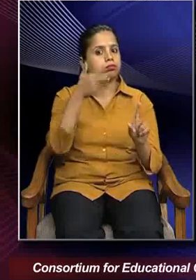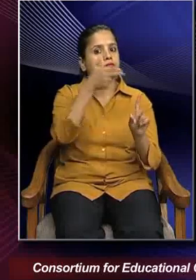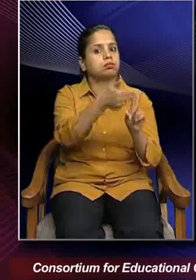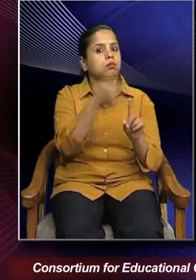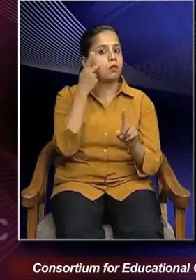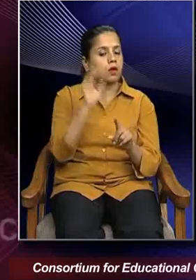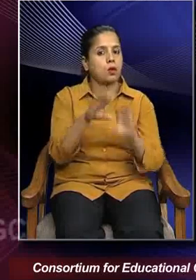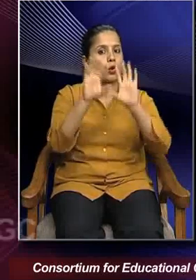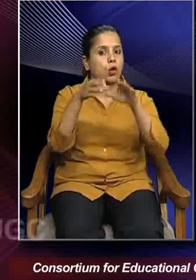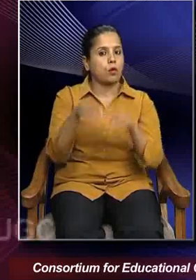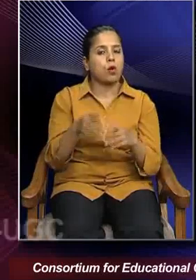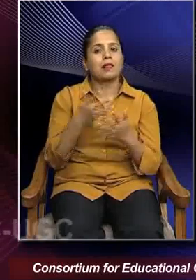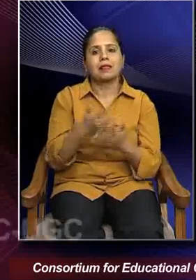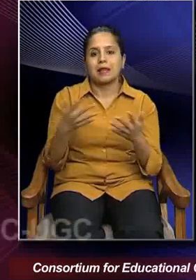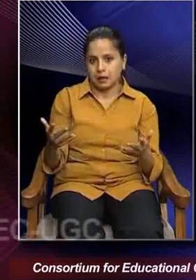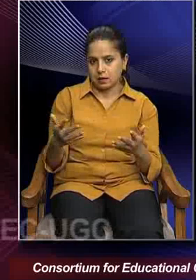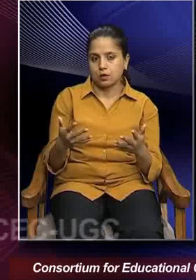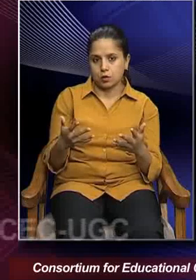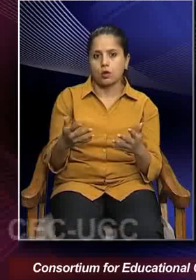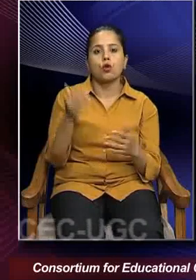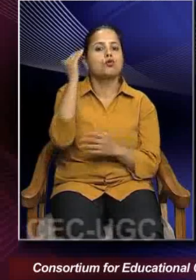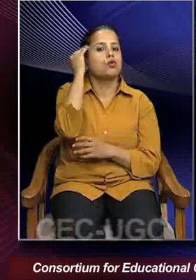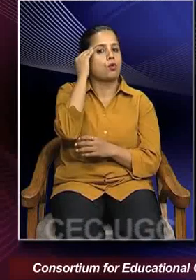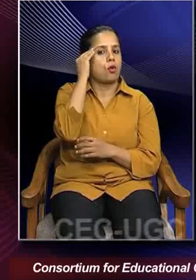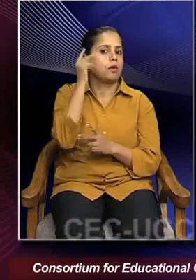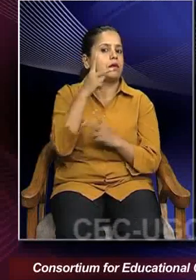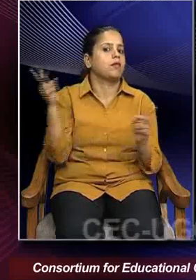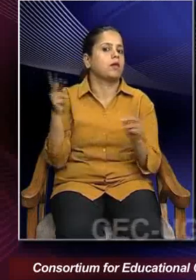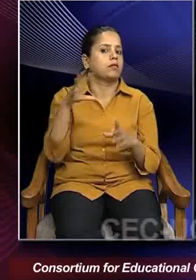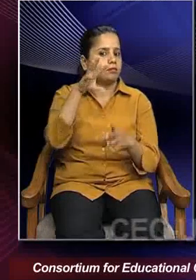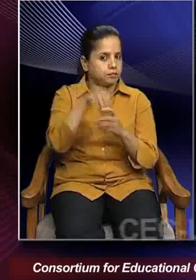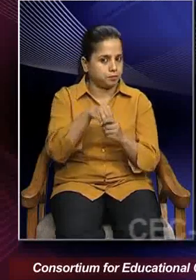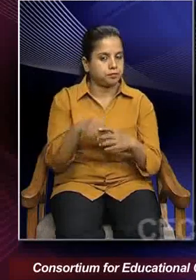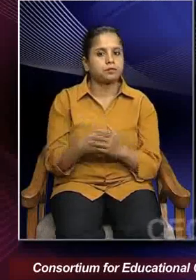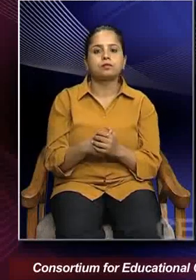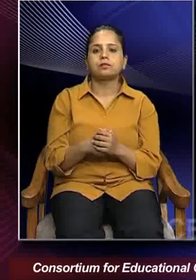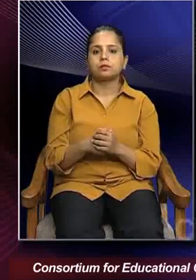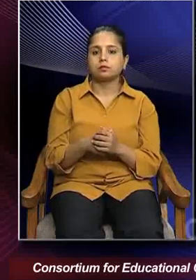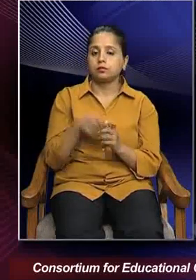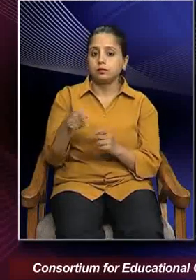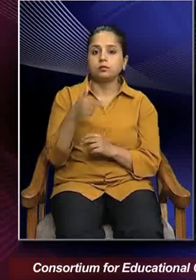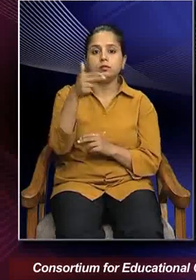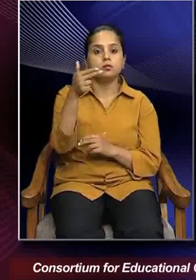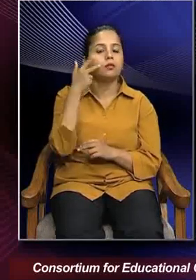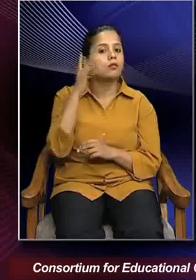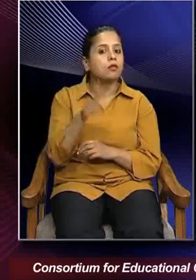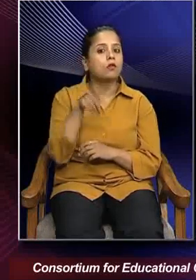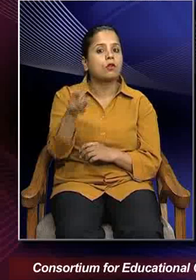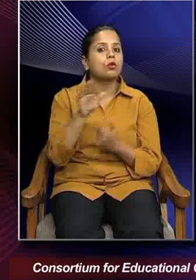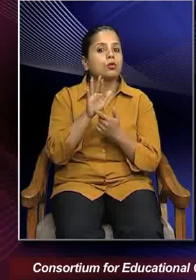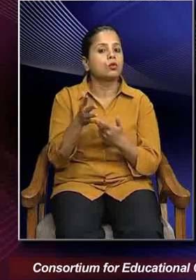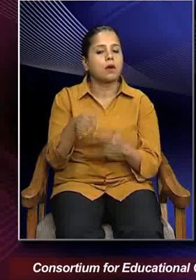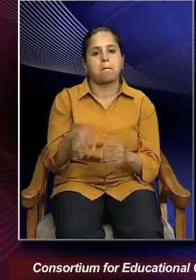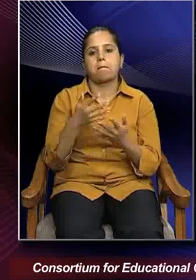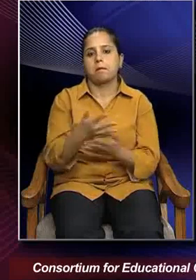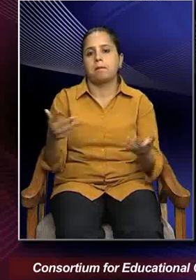category of an object of knowledge, and that is referred to as